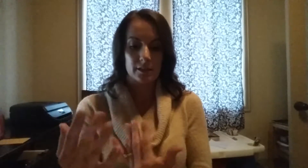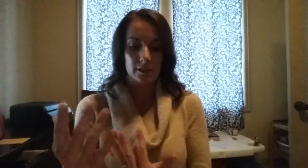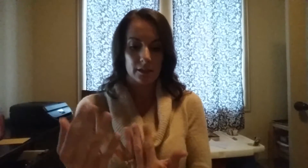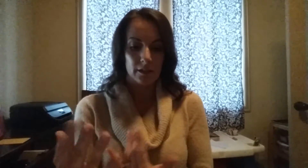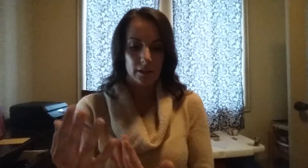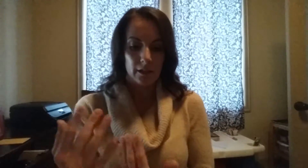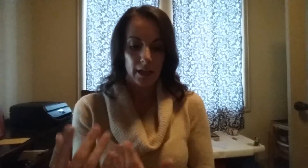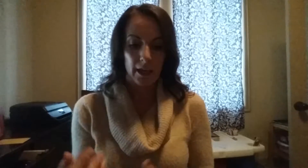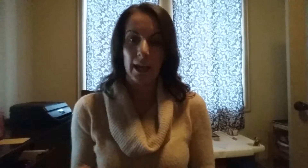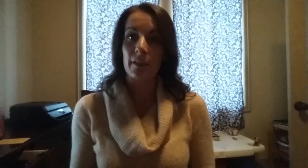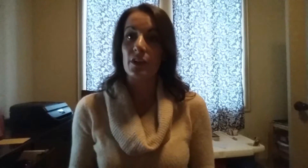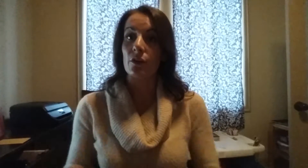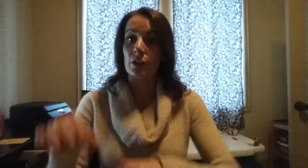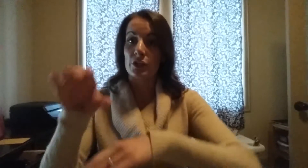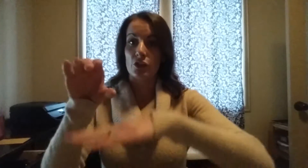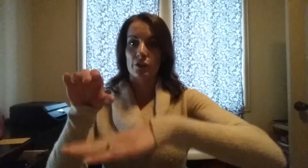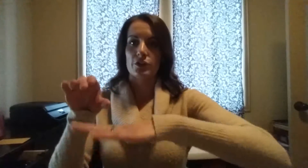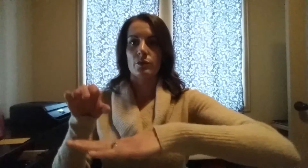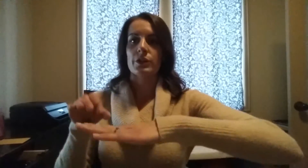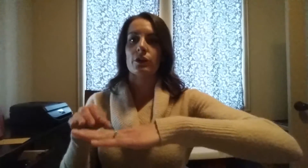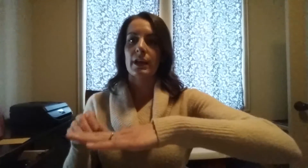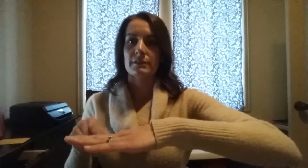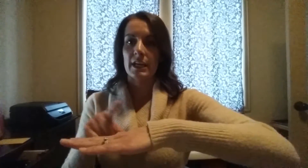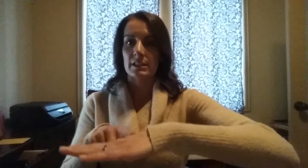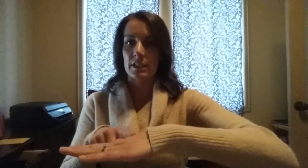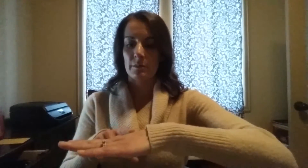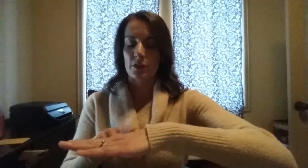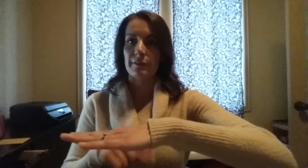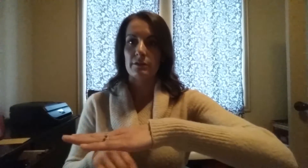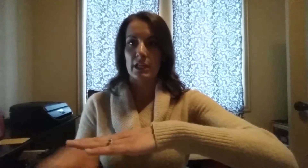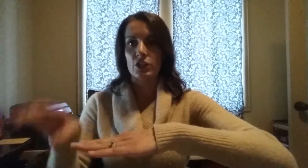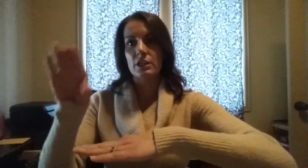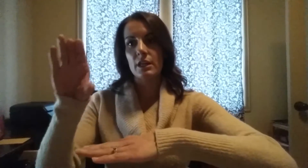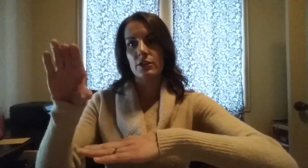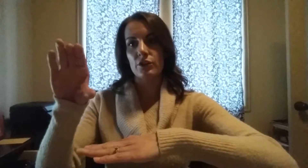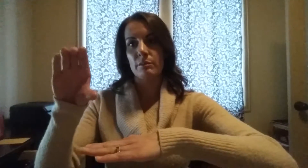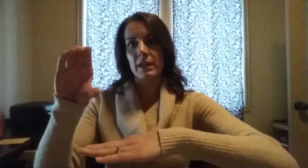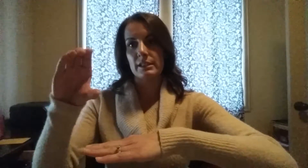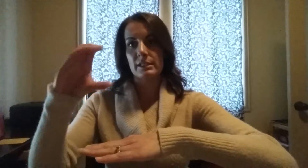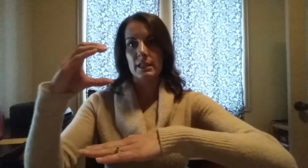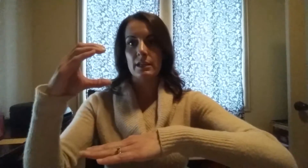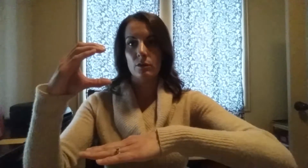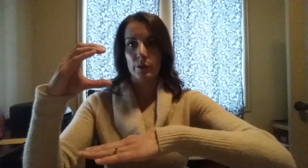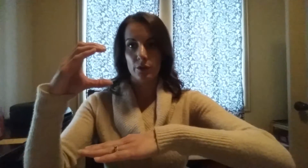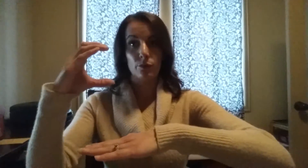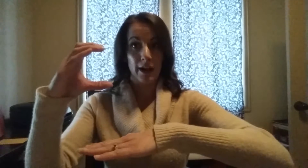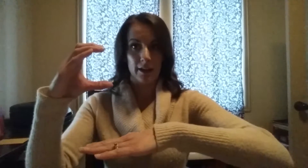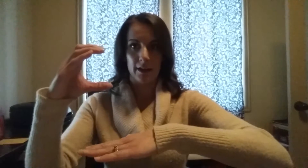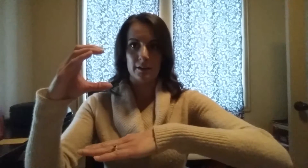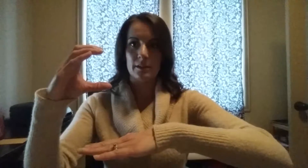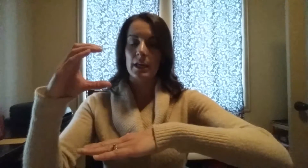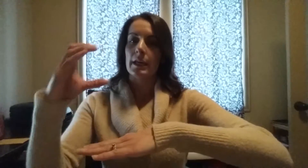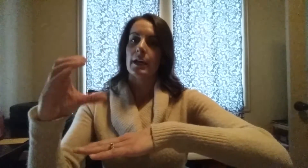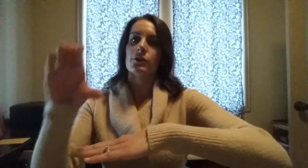Pentecost in the early church. So your left hand is going to be your foundation, and you're going to make a C with your right hand, and you're